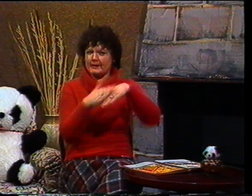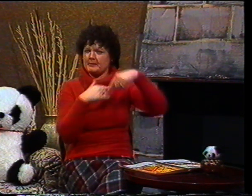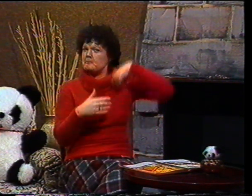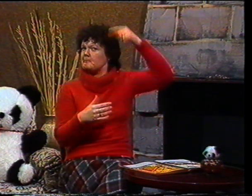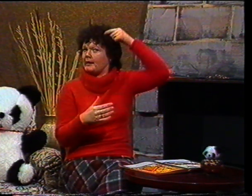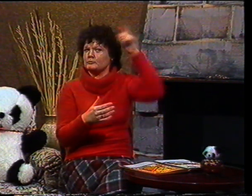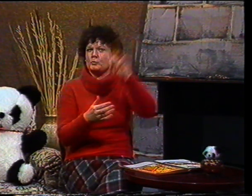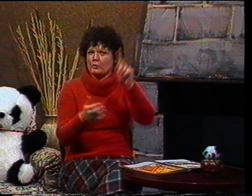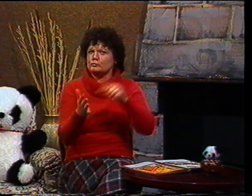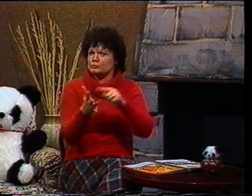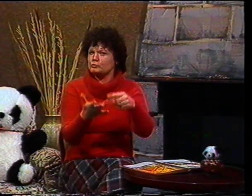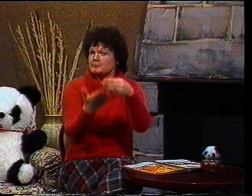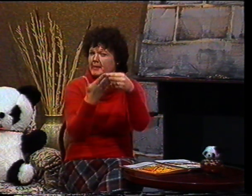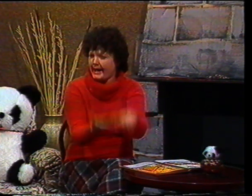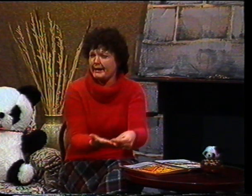I've got something in mind about what to buy.